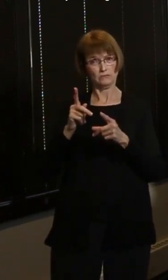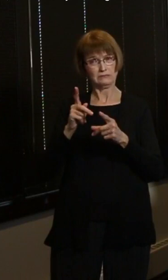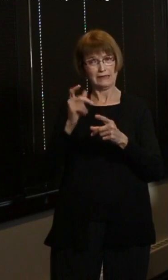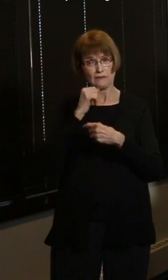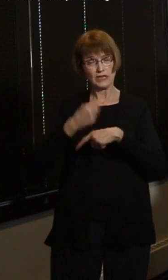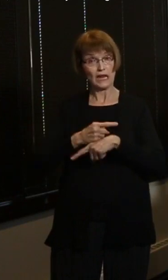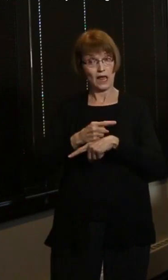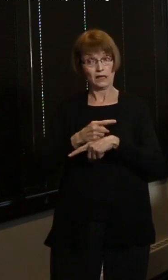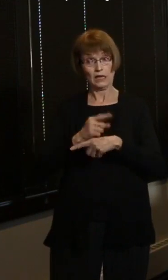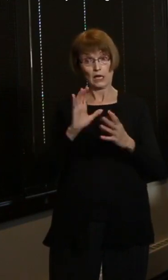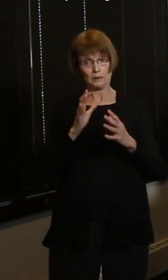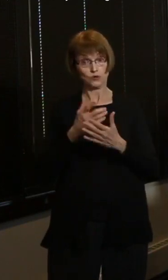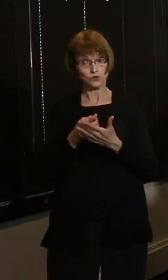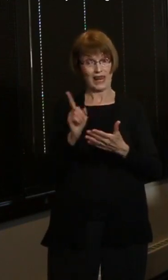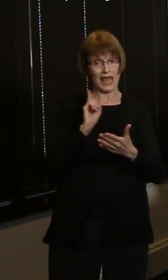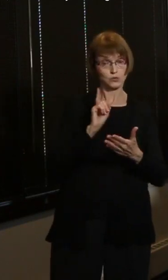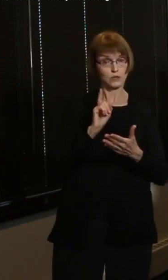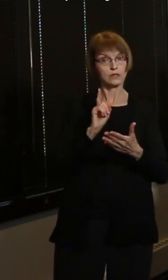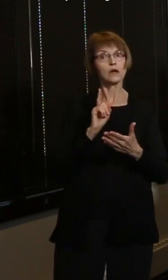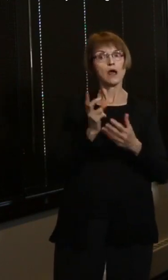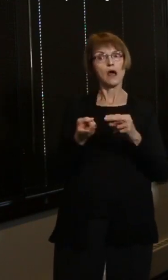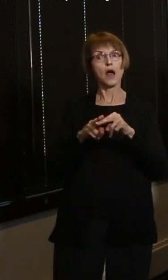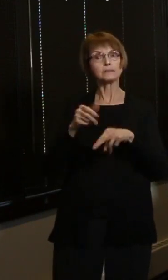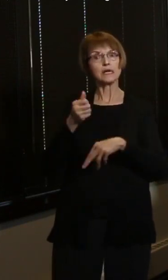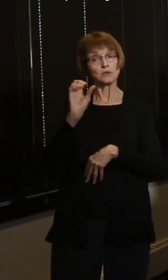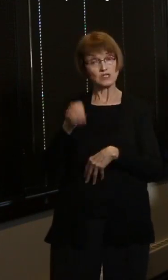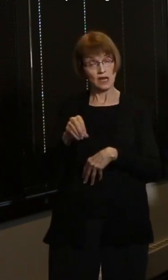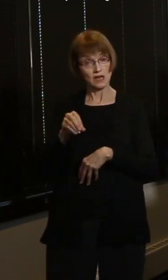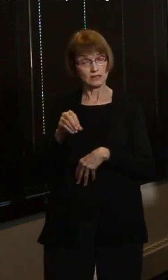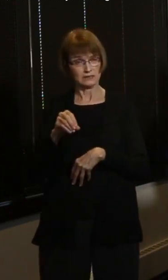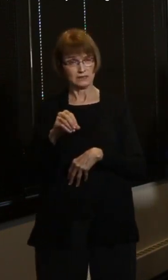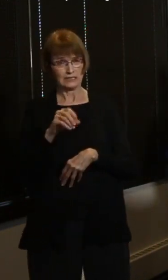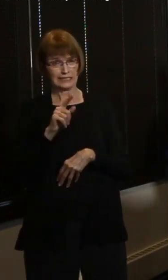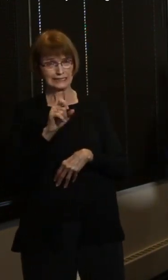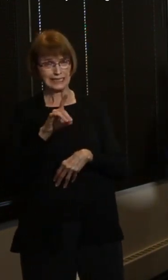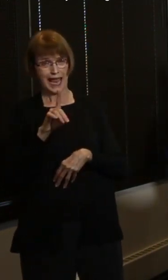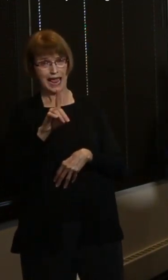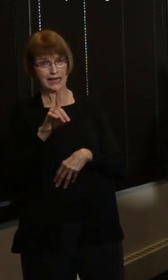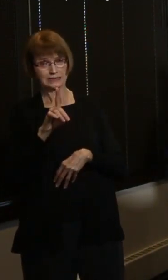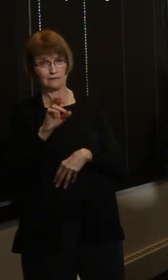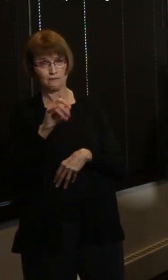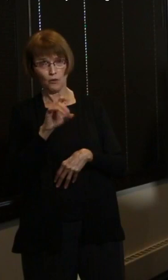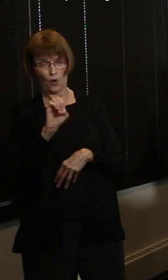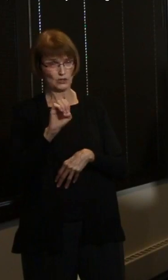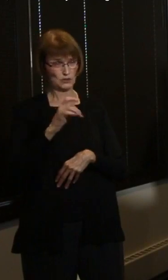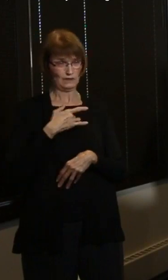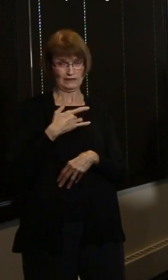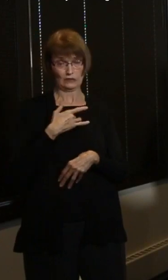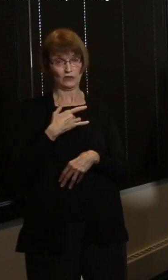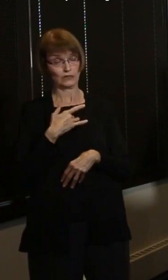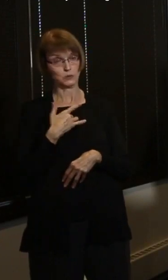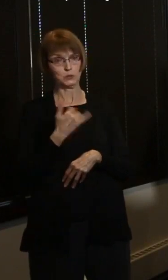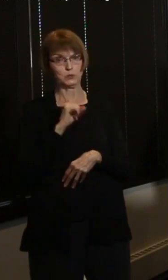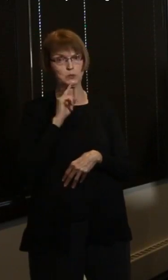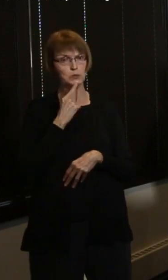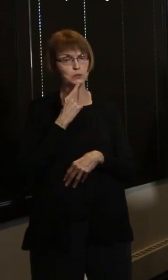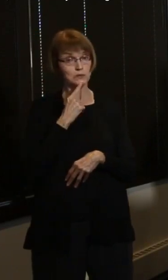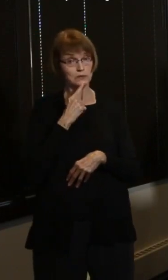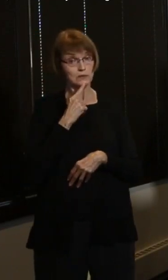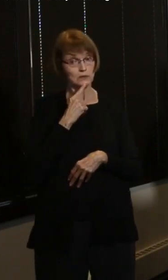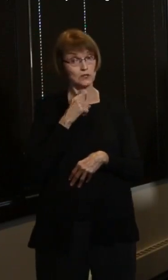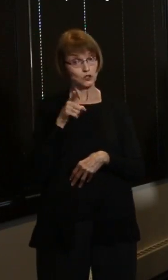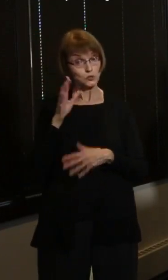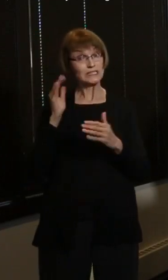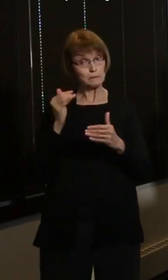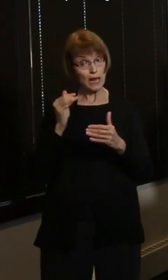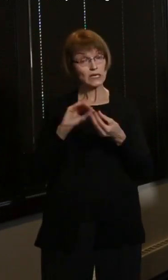week. Does this increase seem significant to task force officials, and do you expect numbers to keep rising? Yeah,